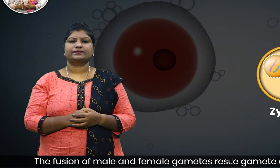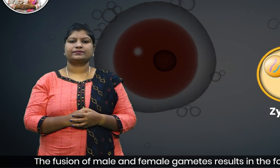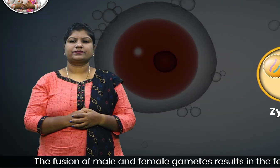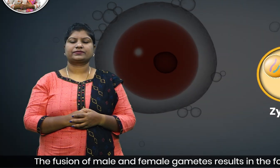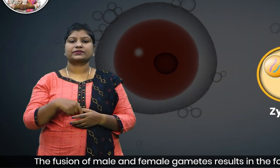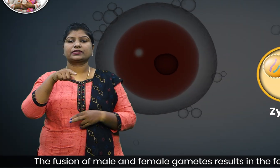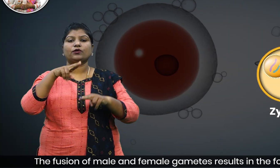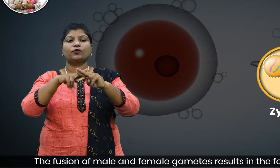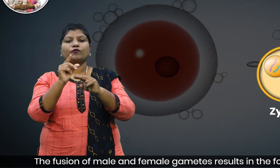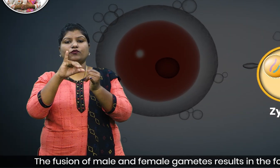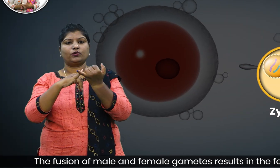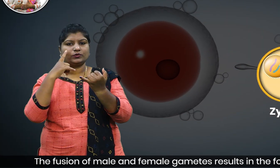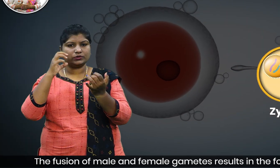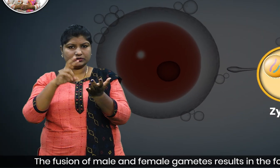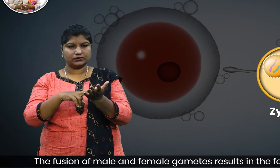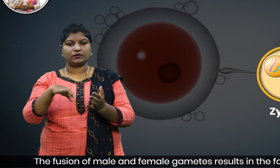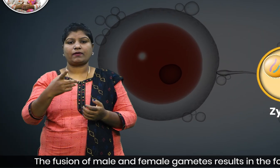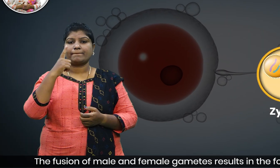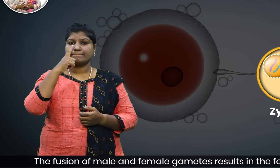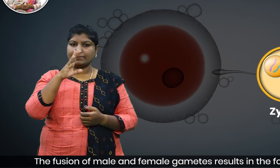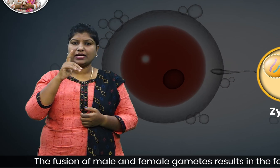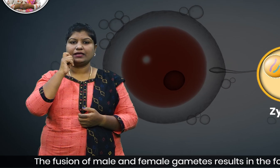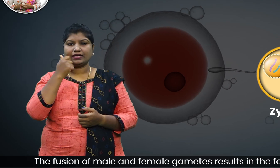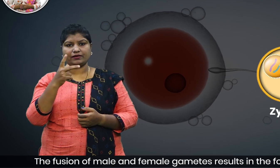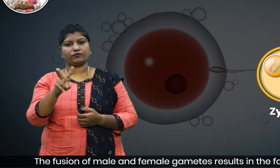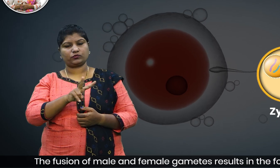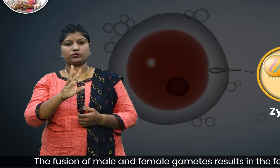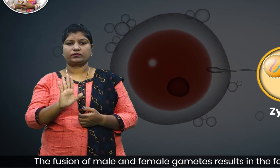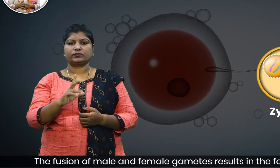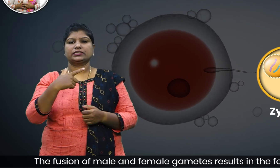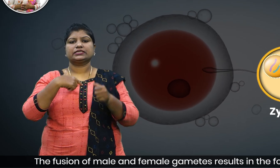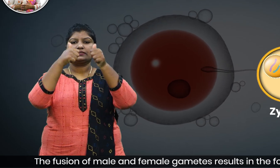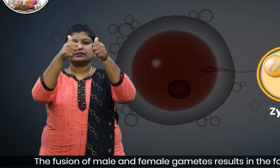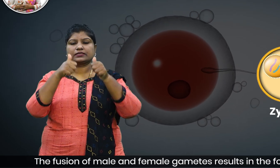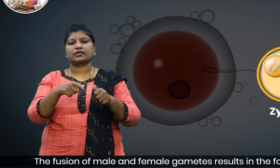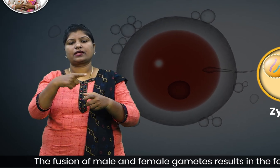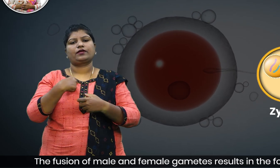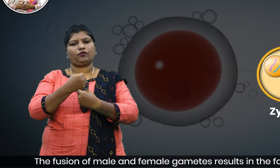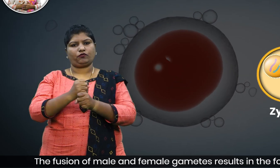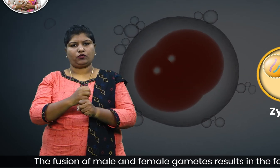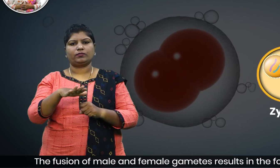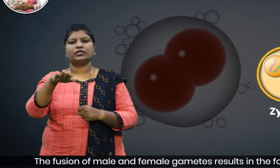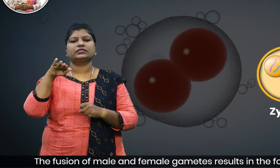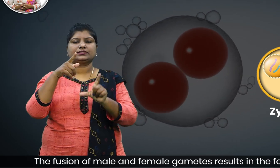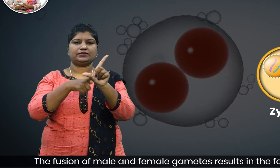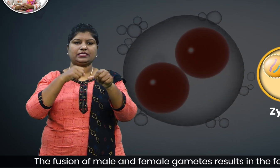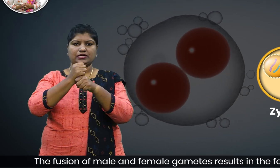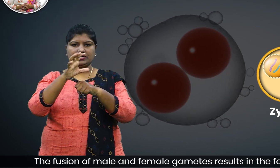The fusion of male and female gametes results in the formation of